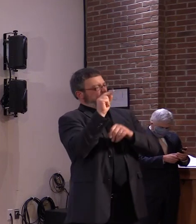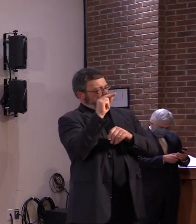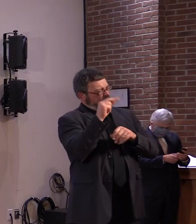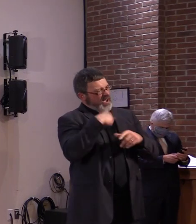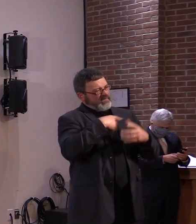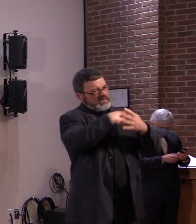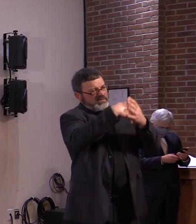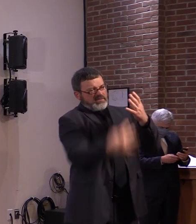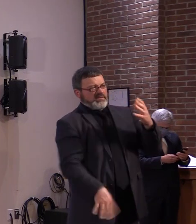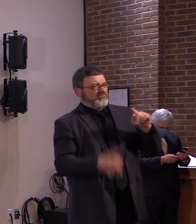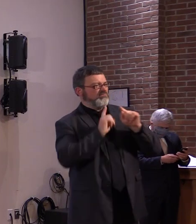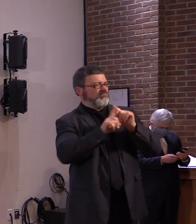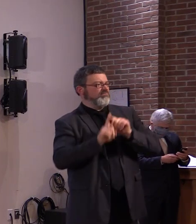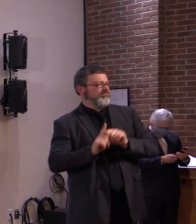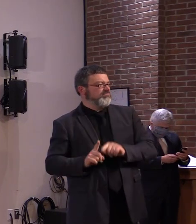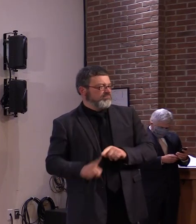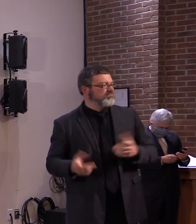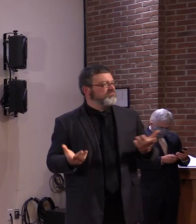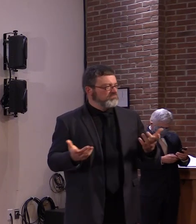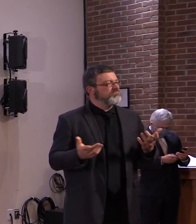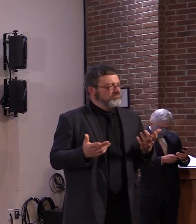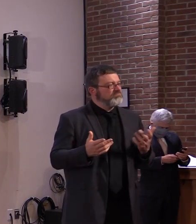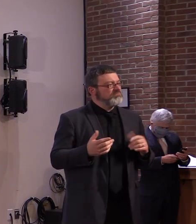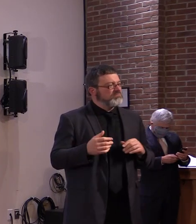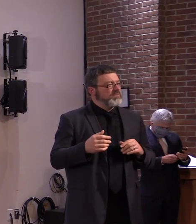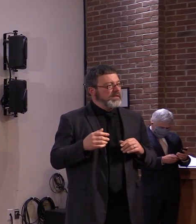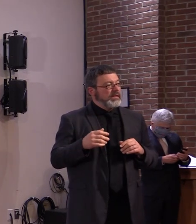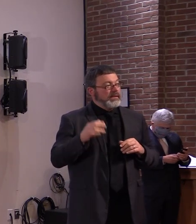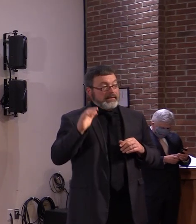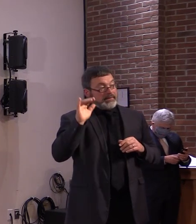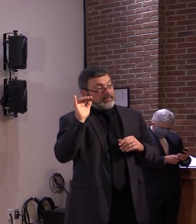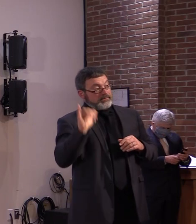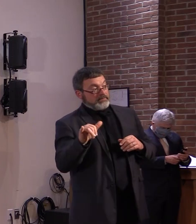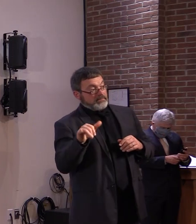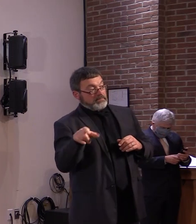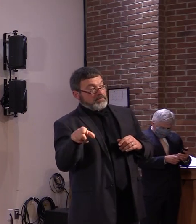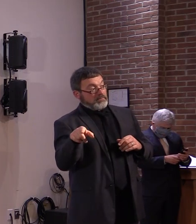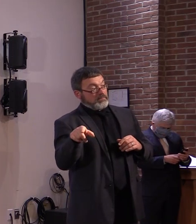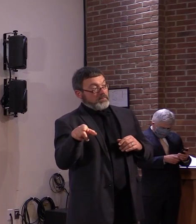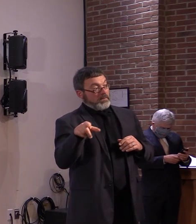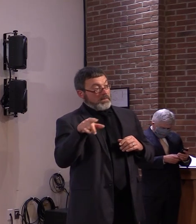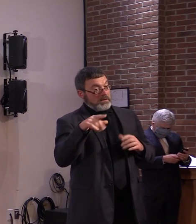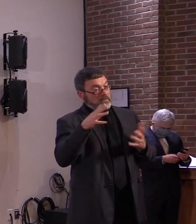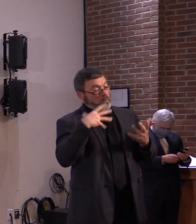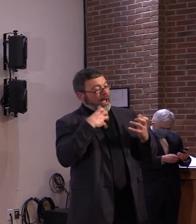brings to light, and just sort of closing here on a high note, is the fact that